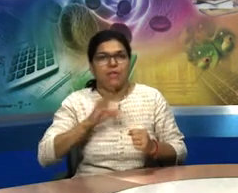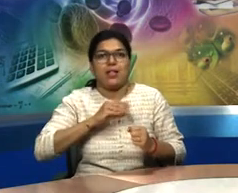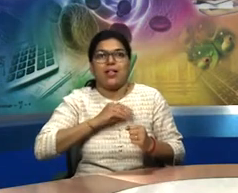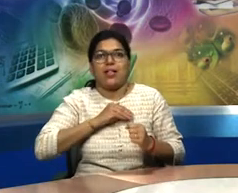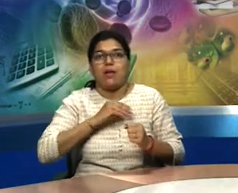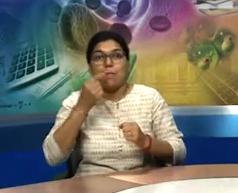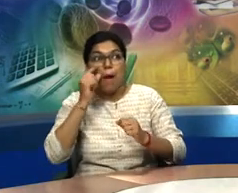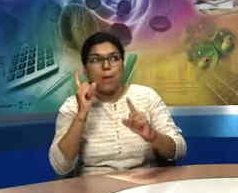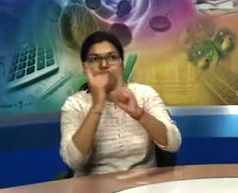it was really difficult